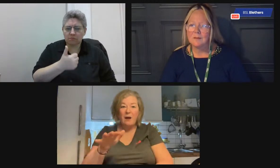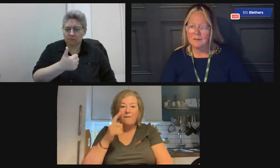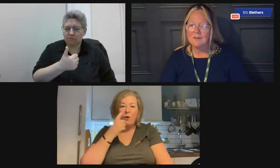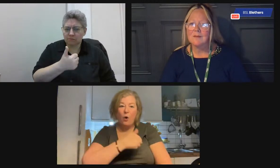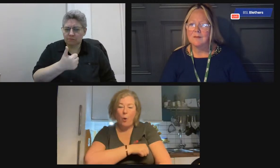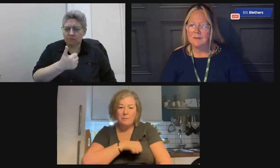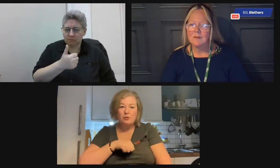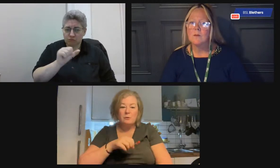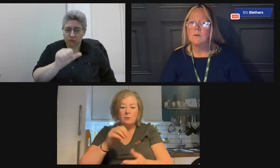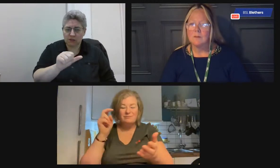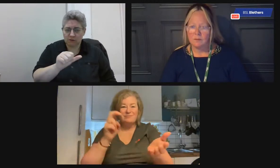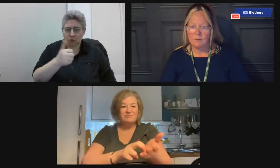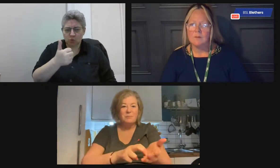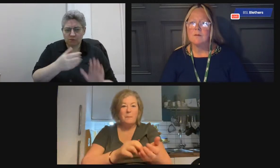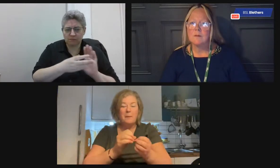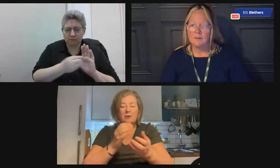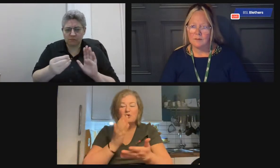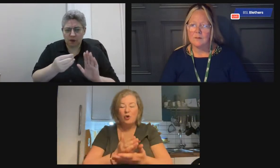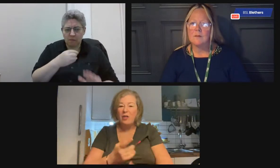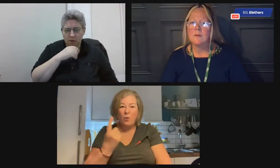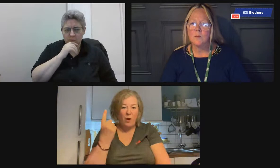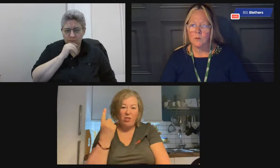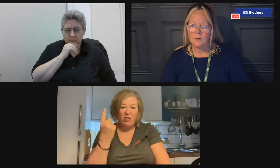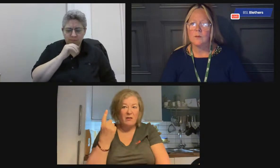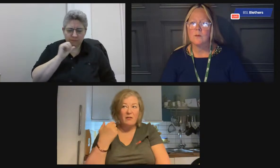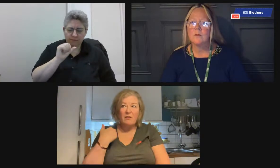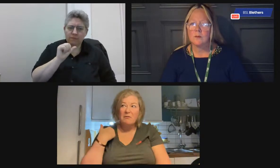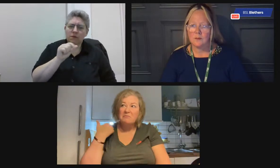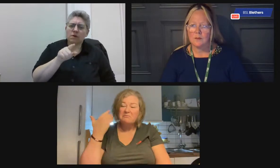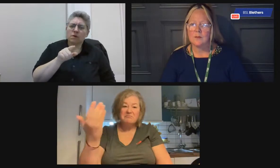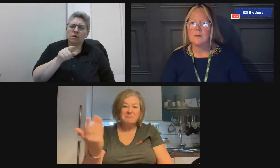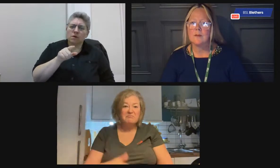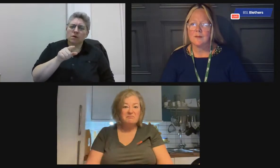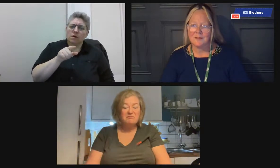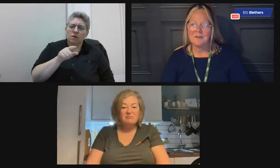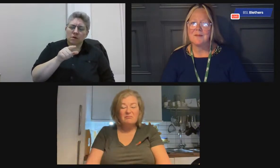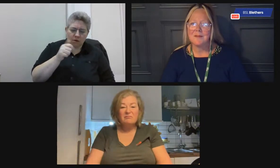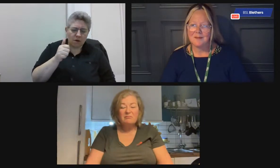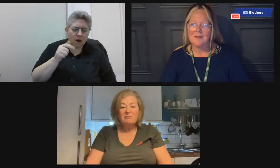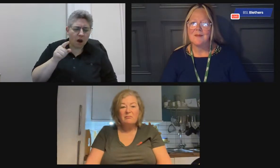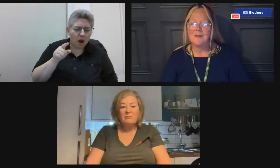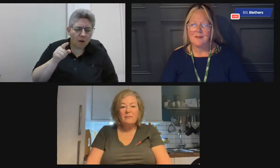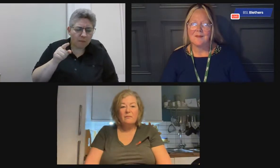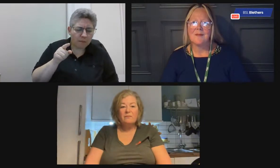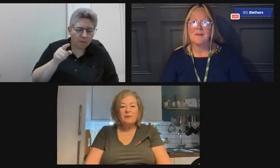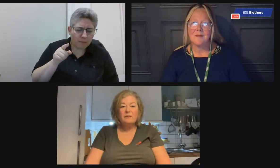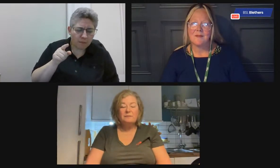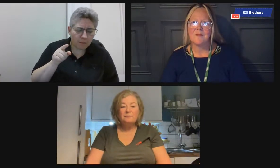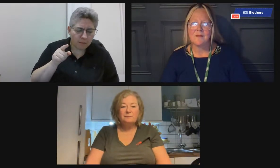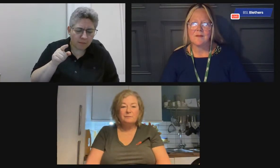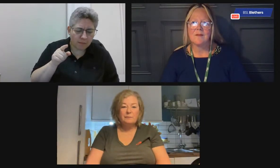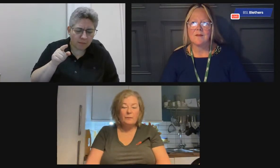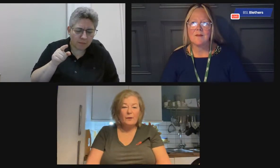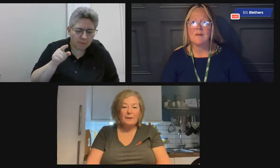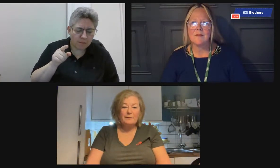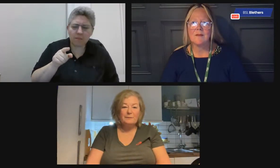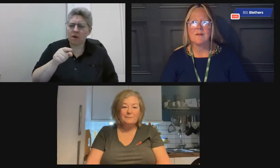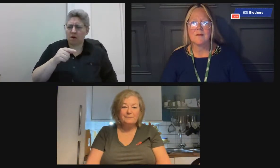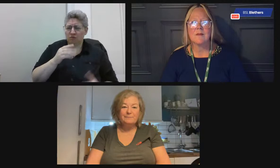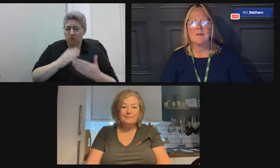them explaining something. There was an interpreter there, and there was I had to sign something before my surgery. I think that was all.